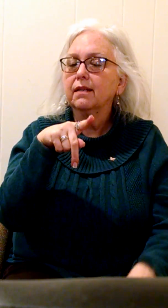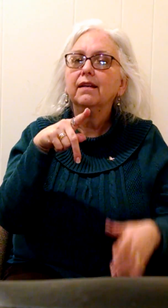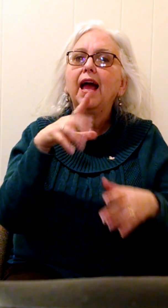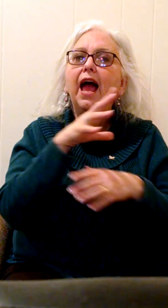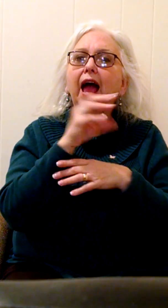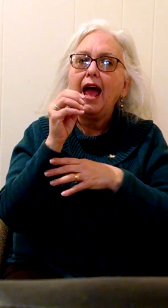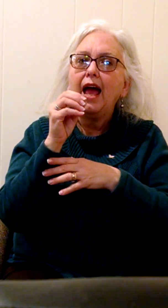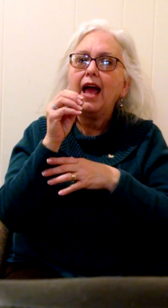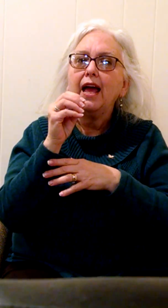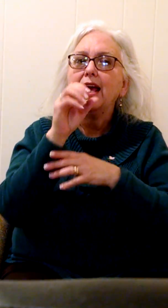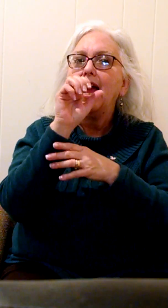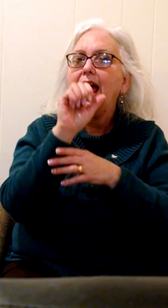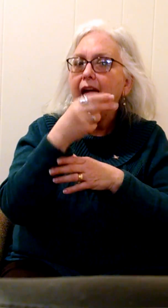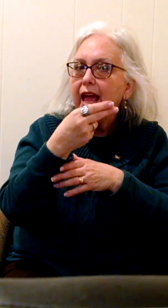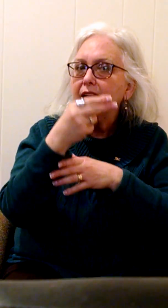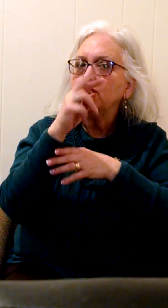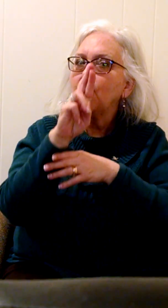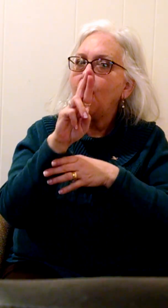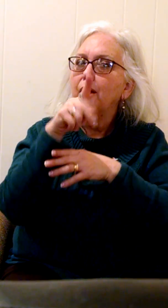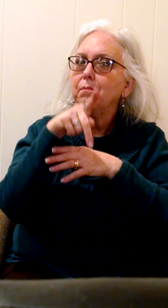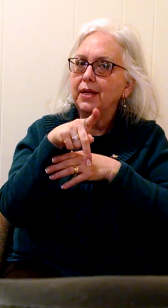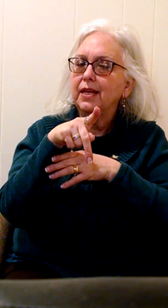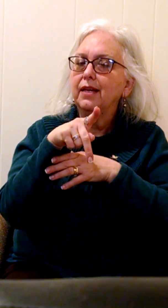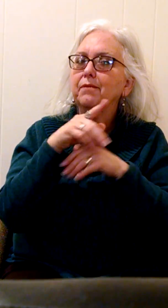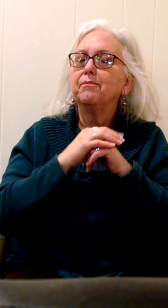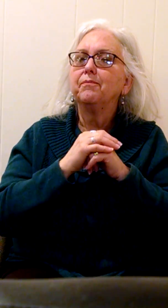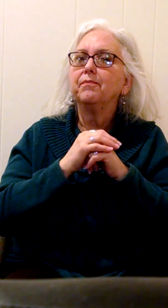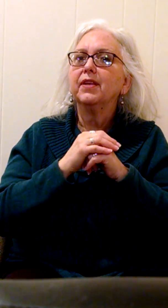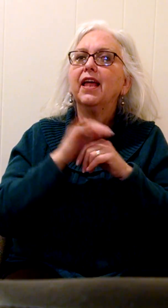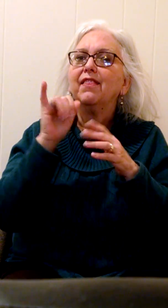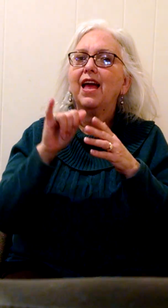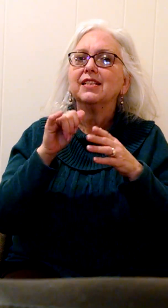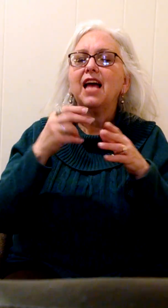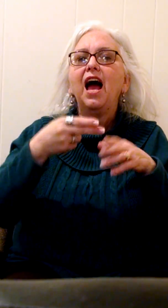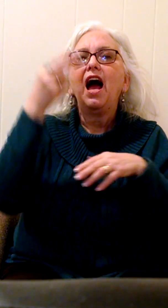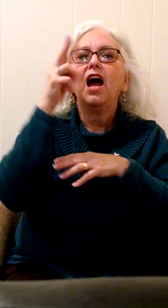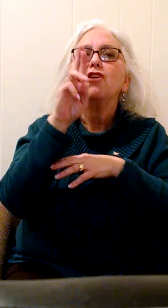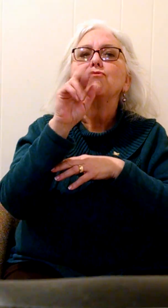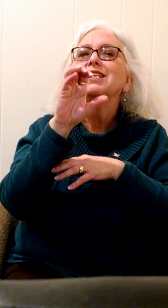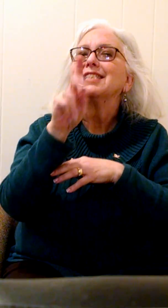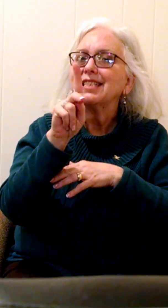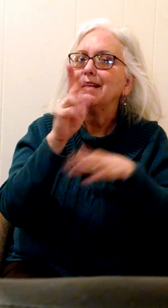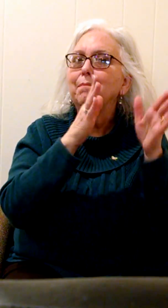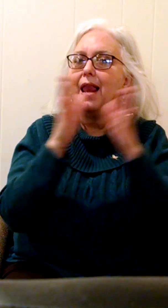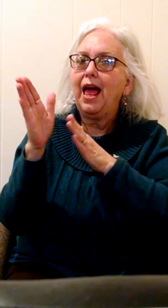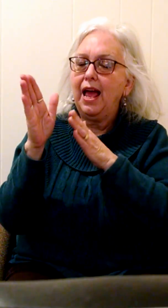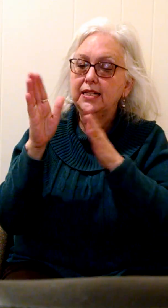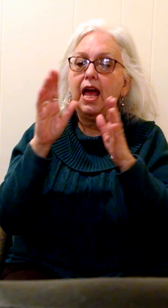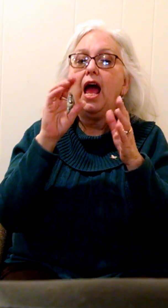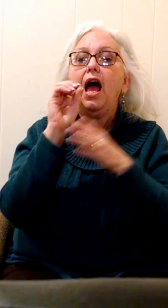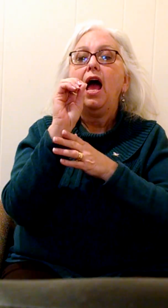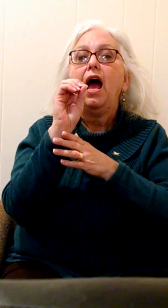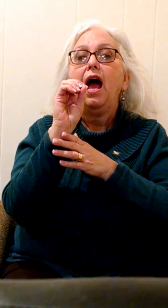and HRP, which is the high-risk plan, shall outline the